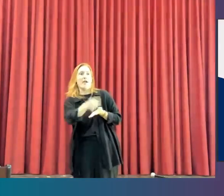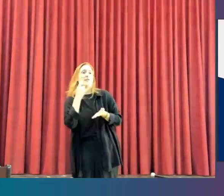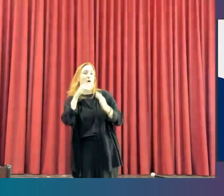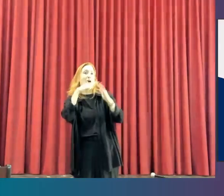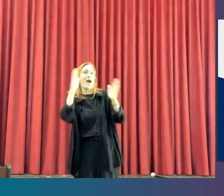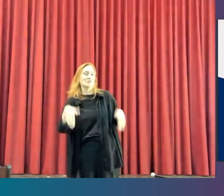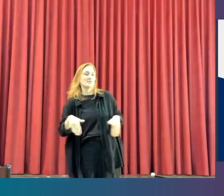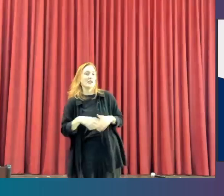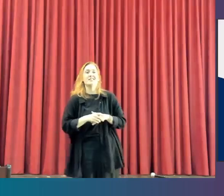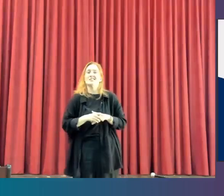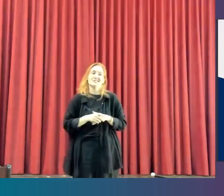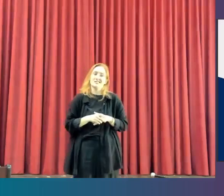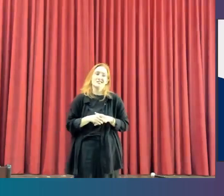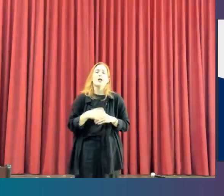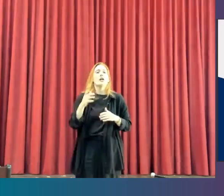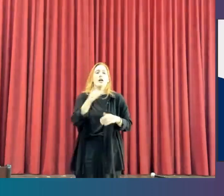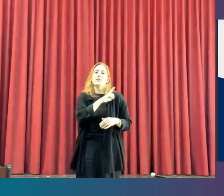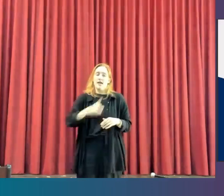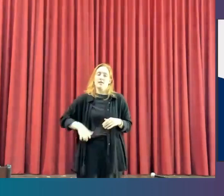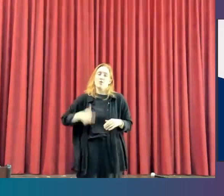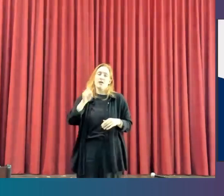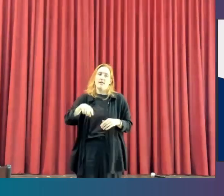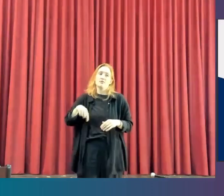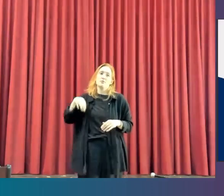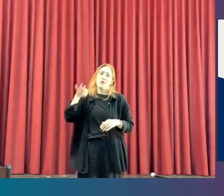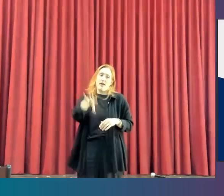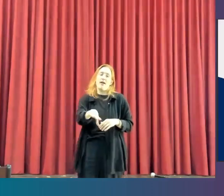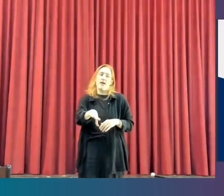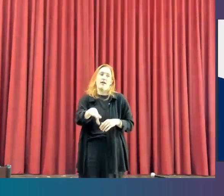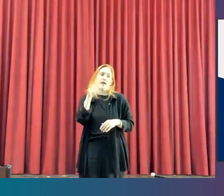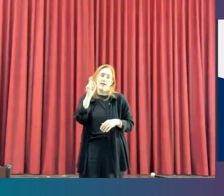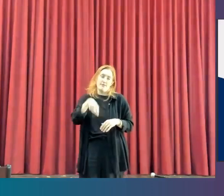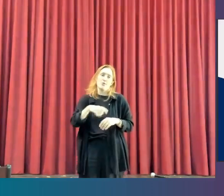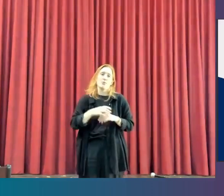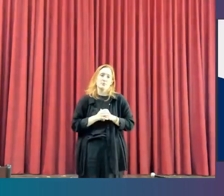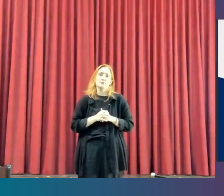the provider, the landlord, has to pay for the modification.